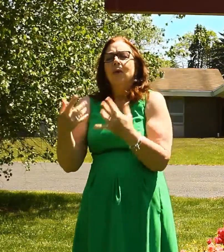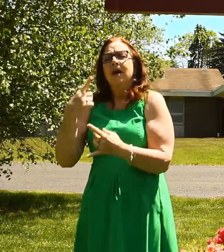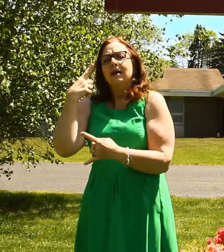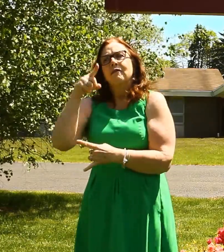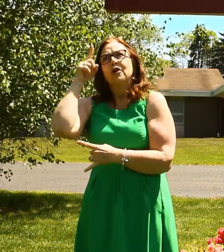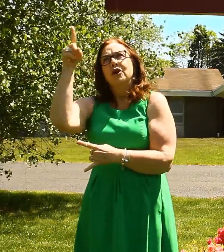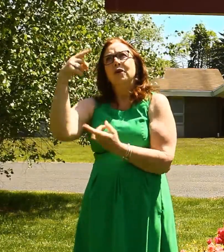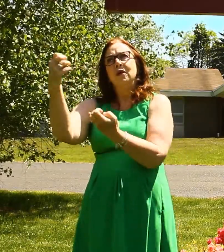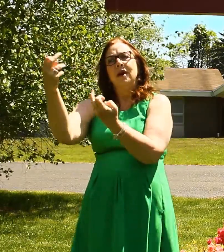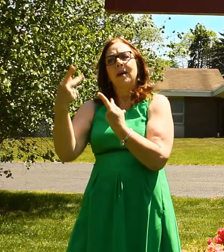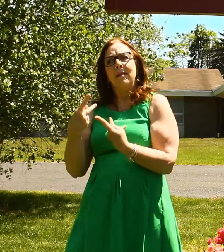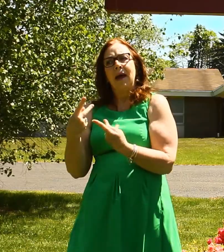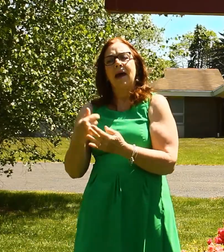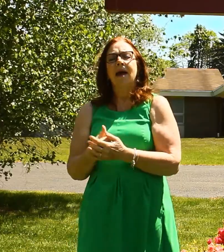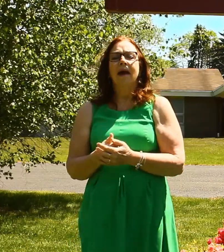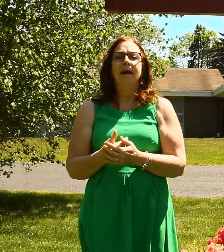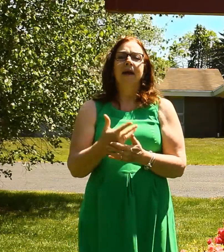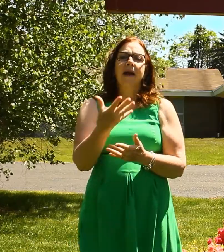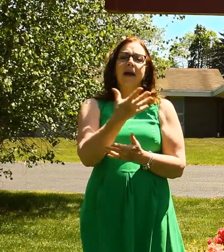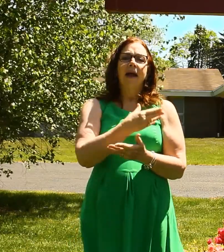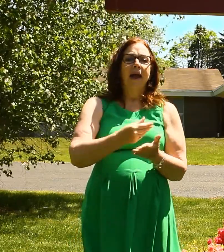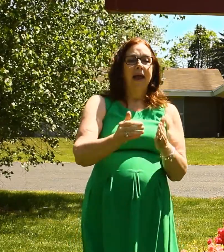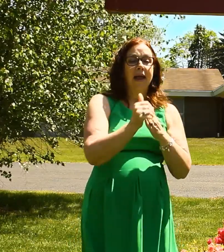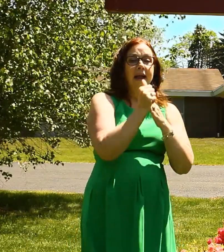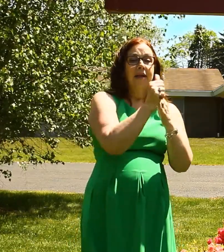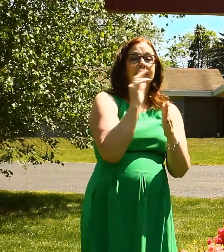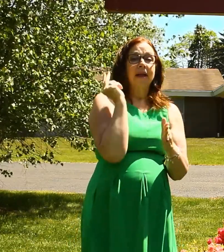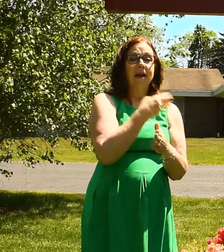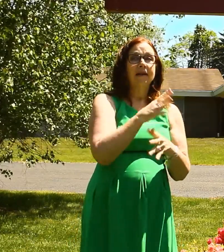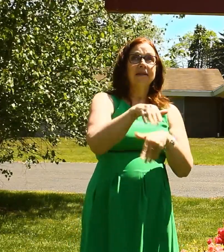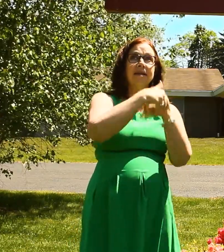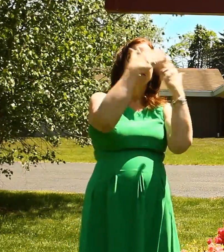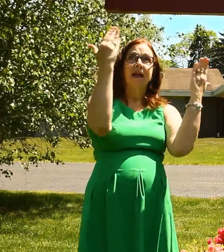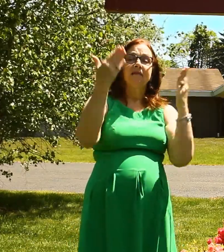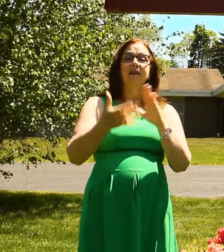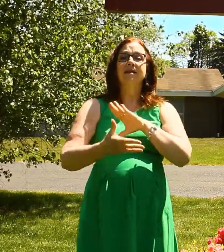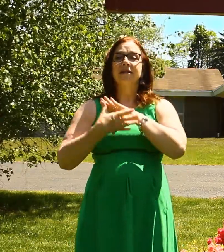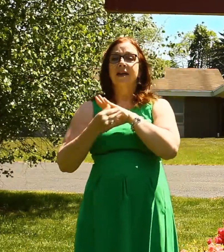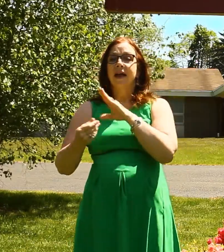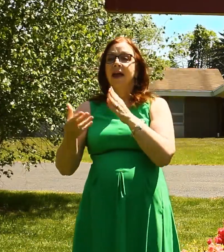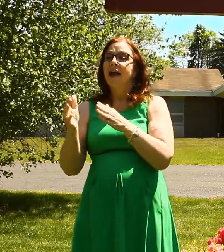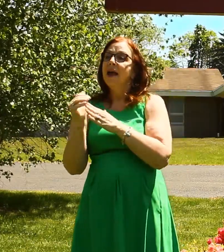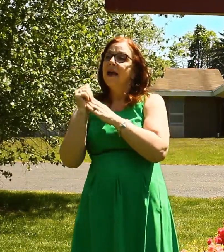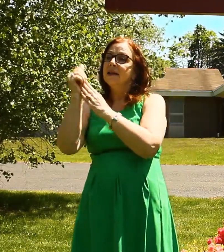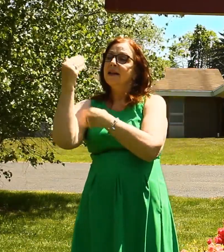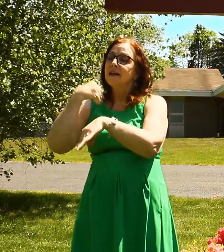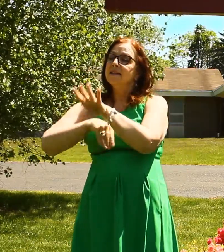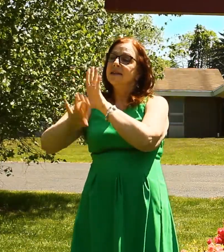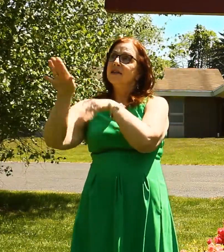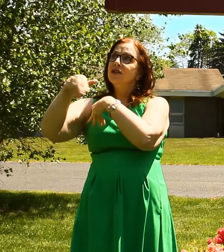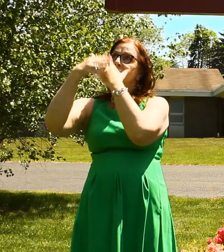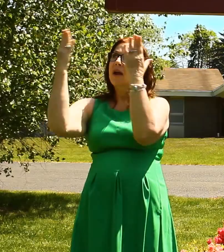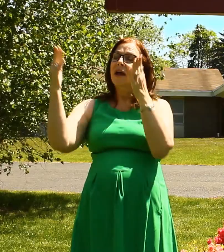for you to come back and take us to heaven. And take us to heaven.